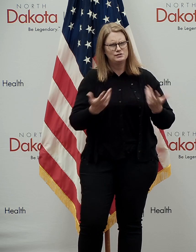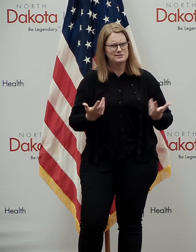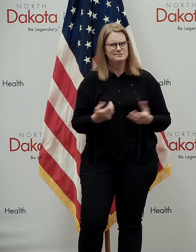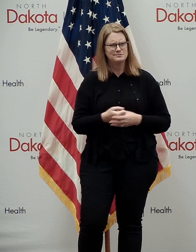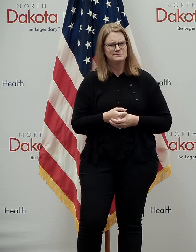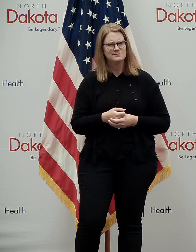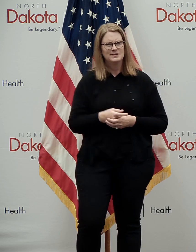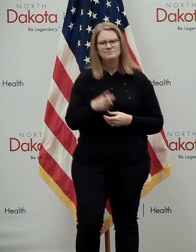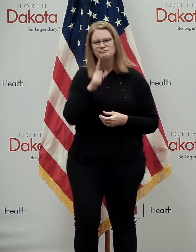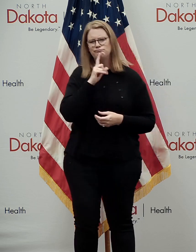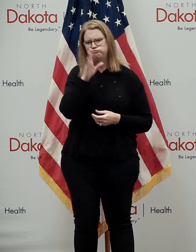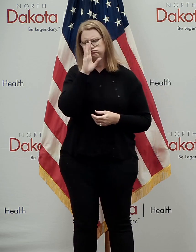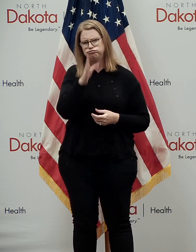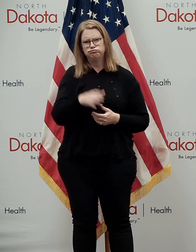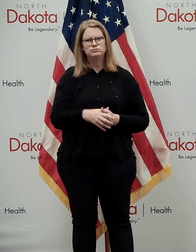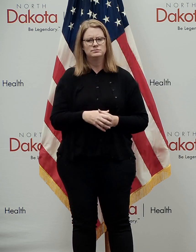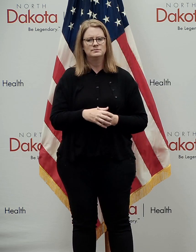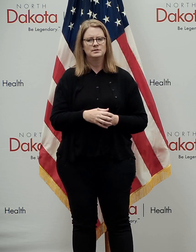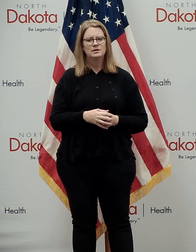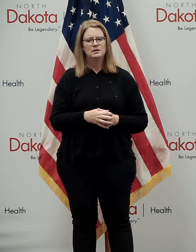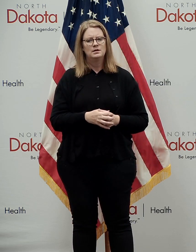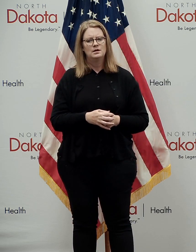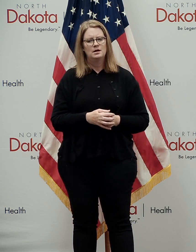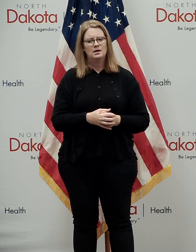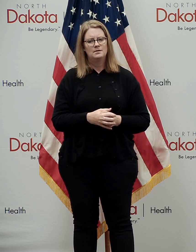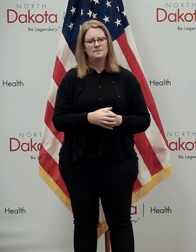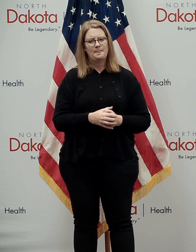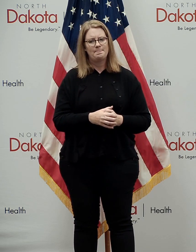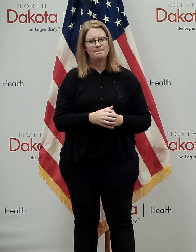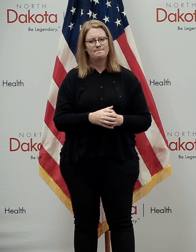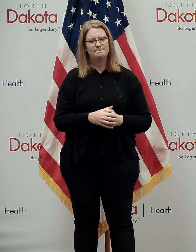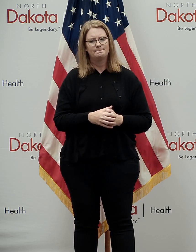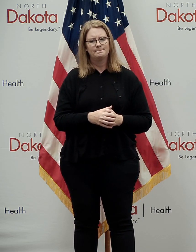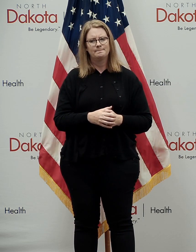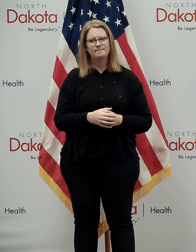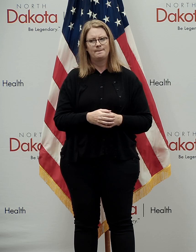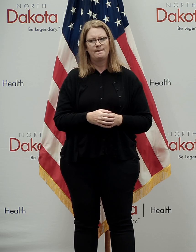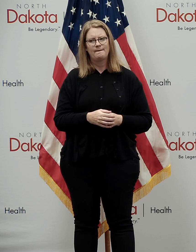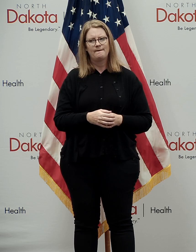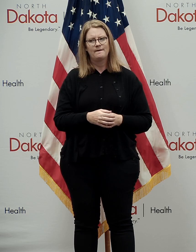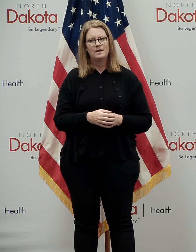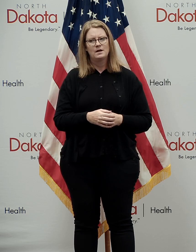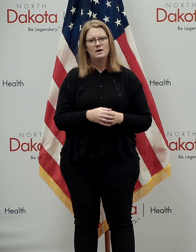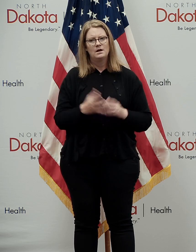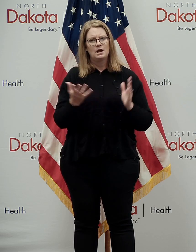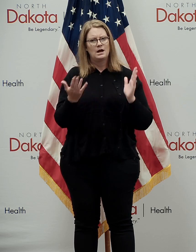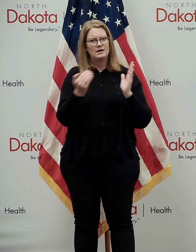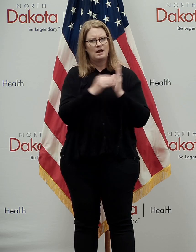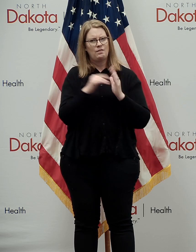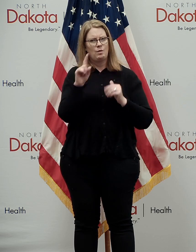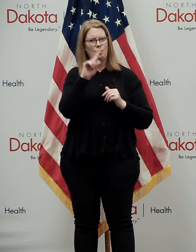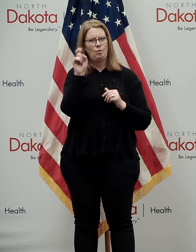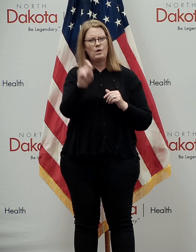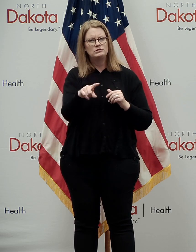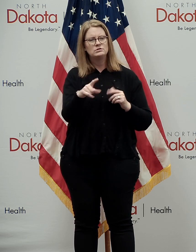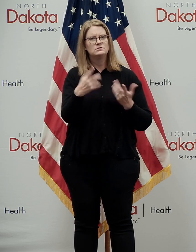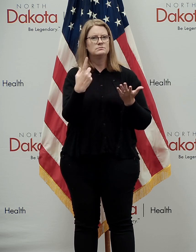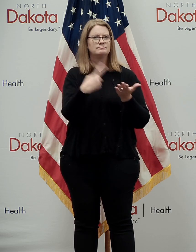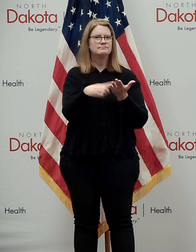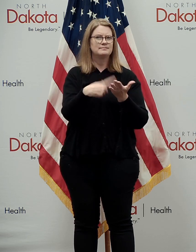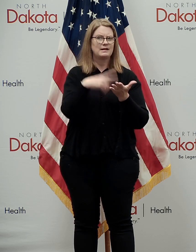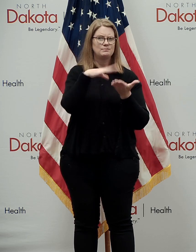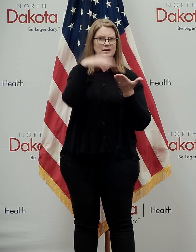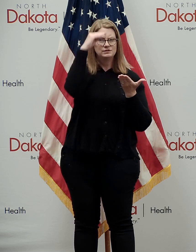is pretty straightforward. But I also think that, again, I think there was a question brought up again when we're talking about students.